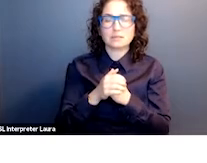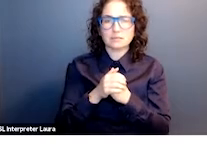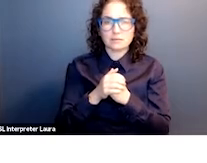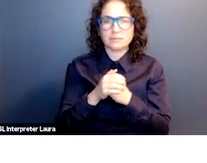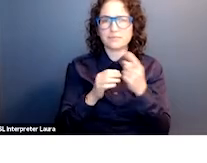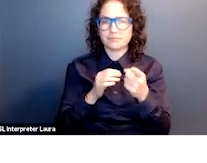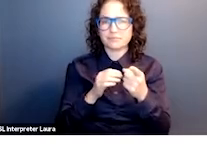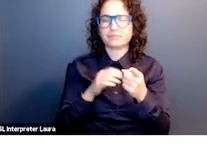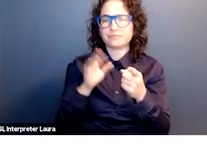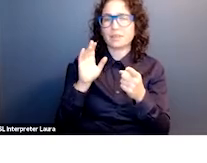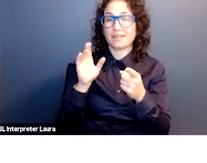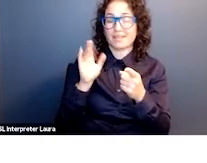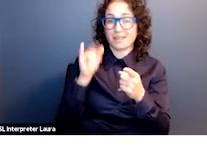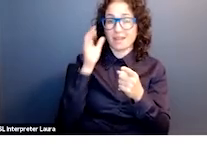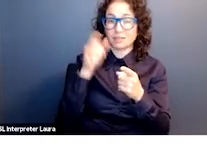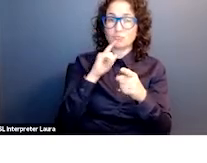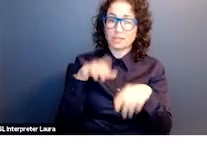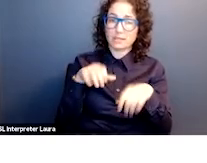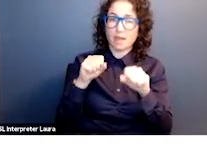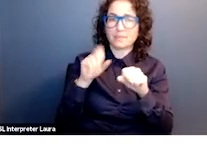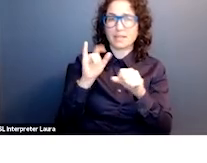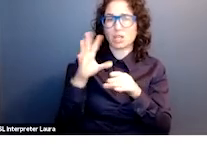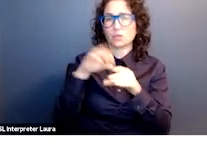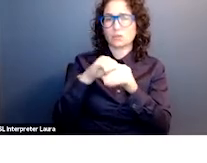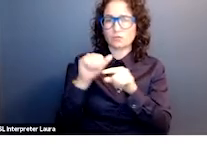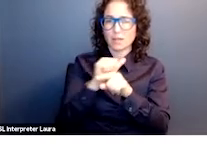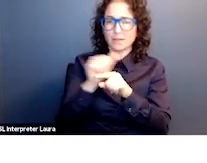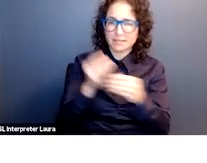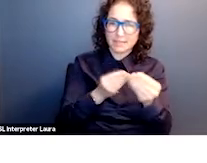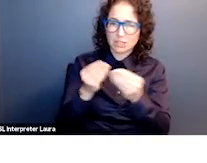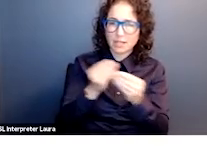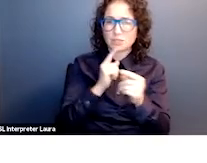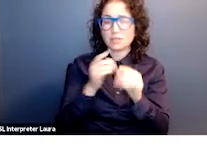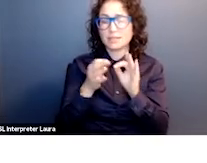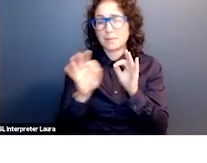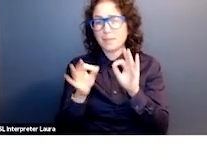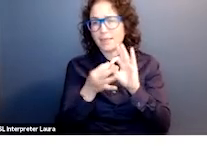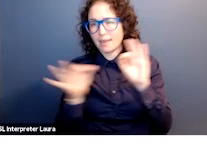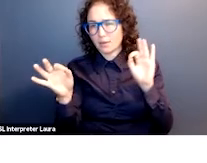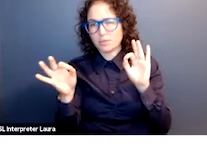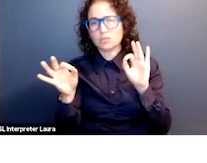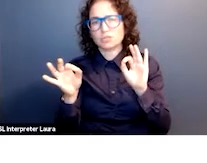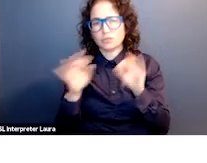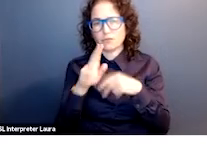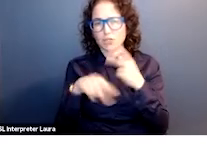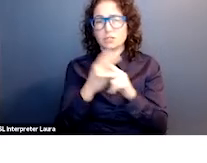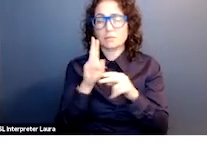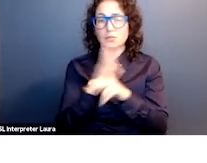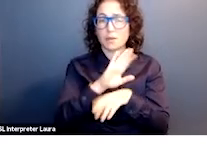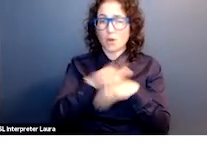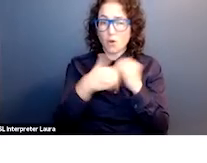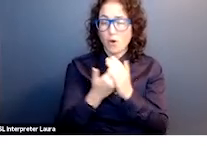Adopts the inclusive training facilitation simple language version to be used by all trainers and